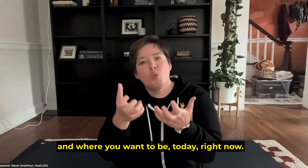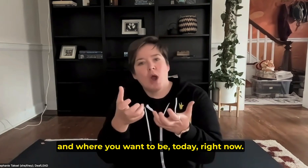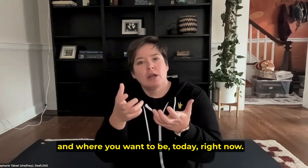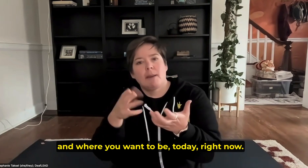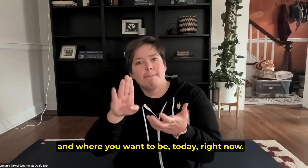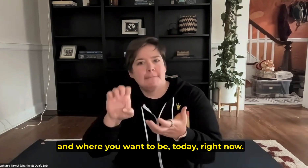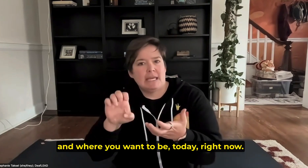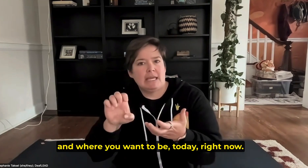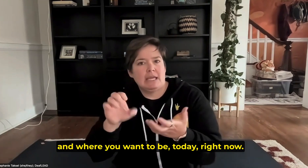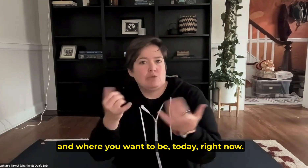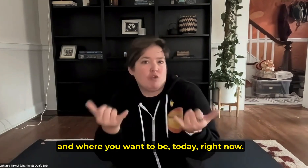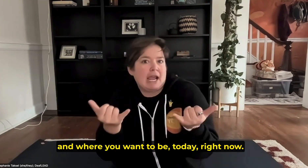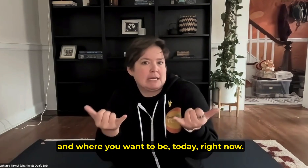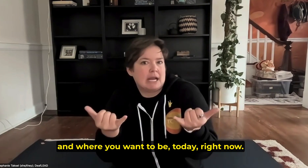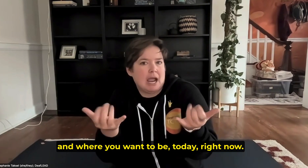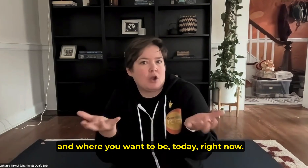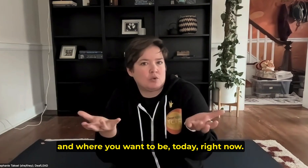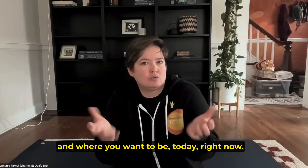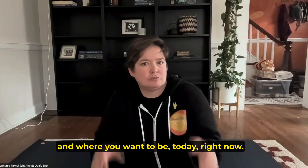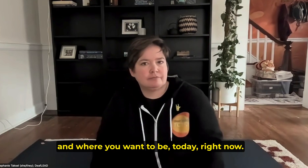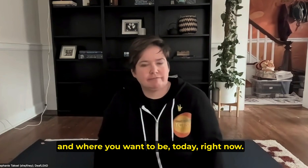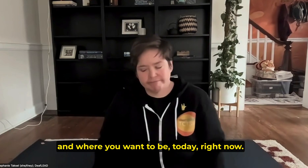and where you want to be today, right now.